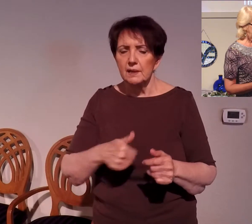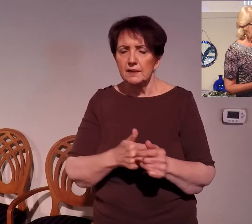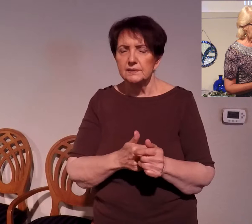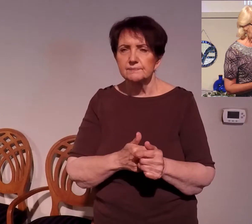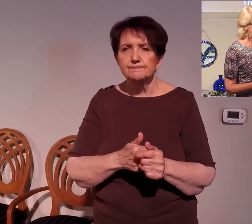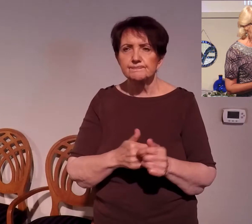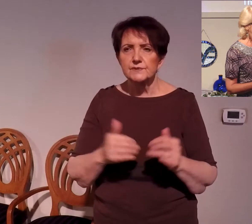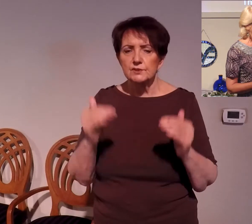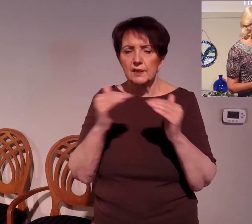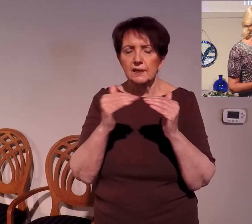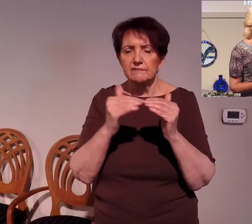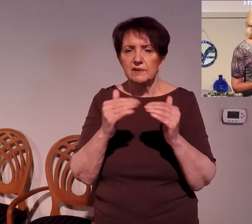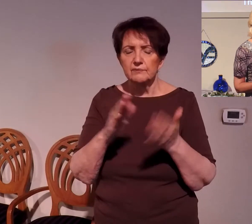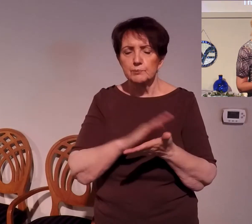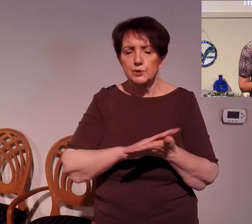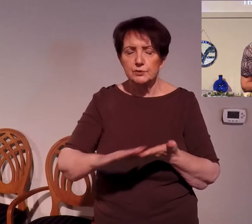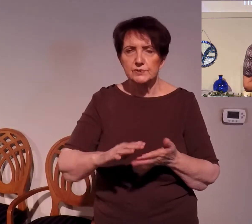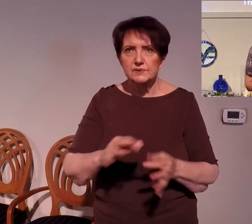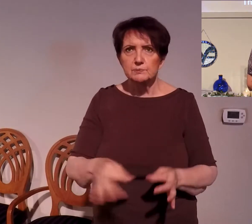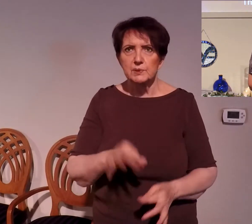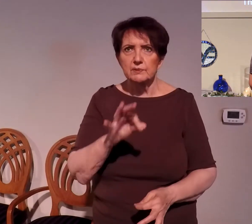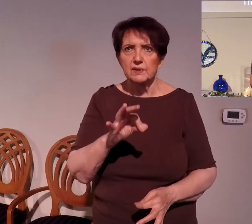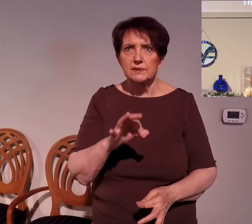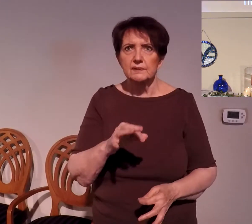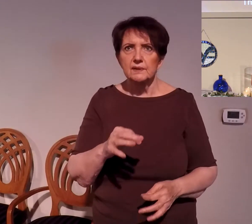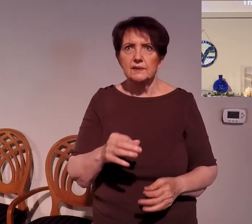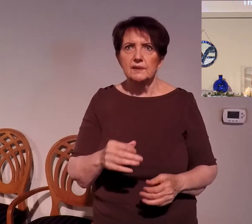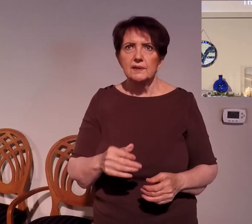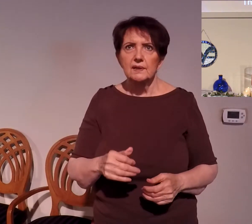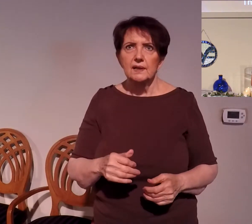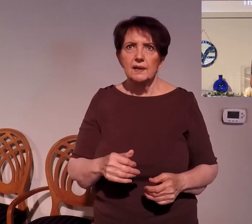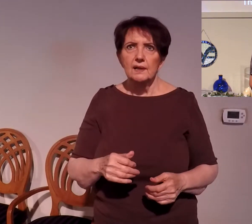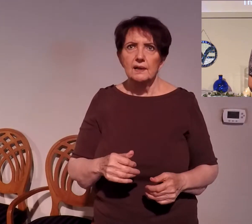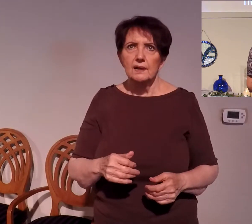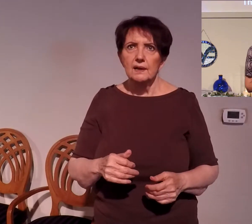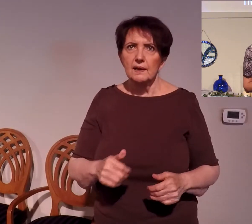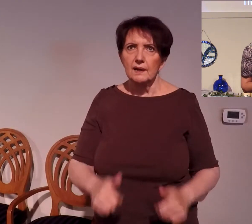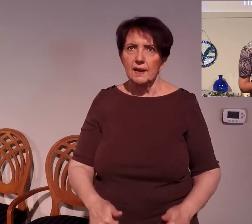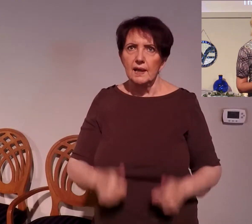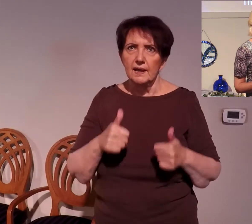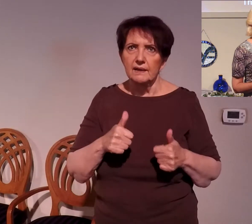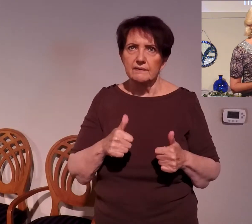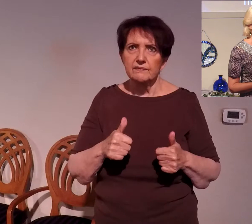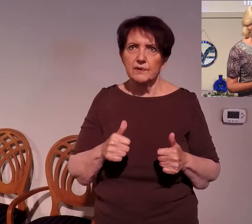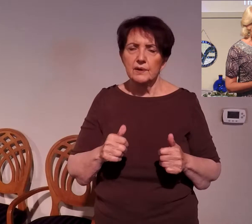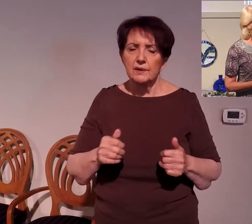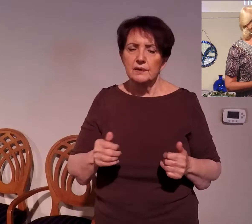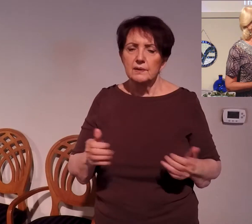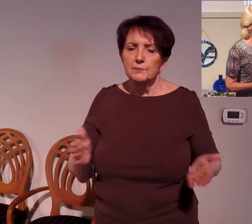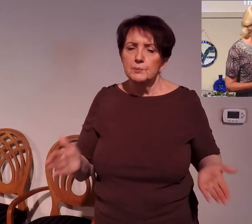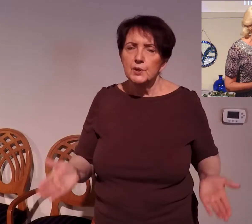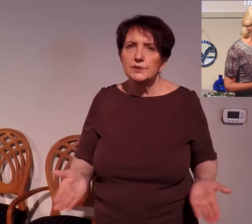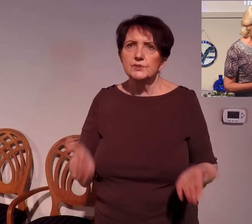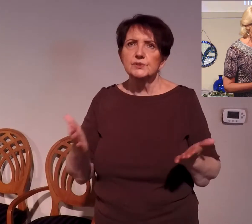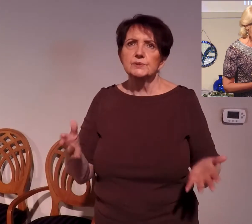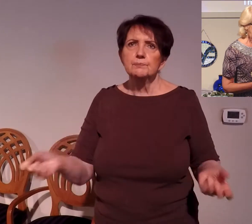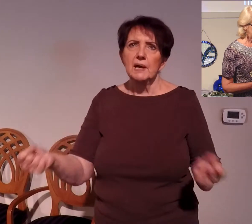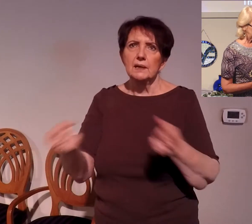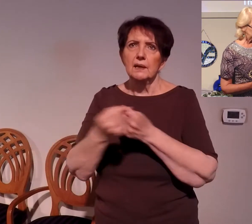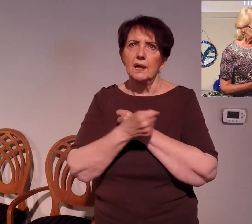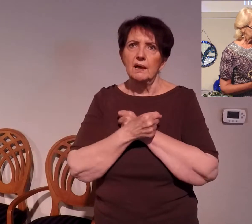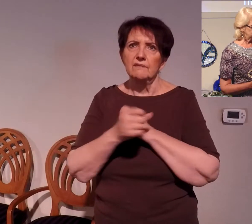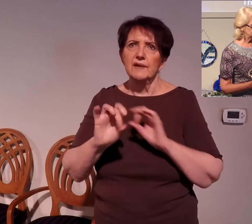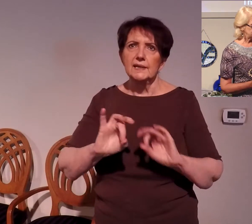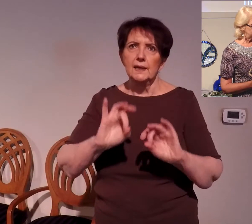therefore, life waged forward by love, or the desire for recognition, and by light on